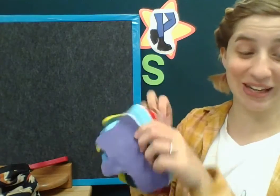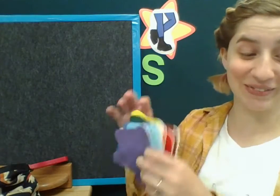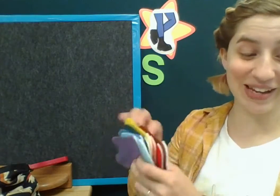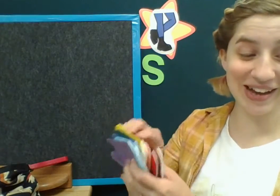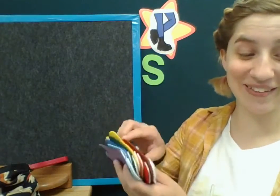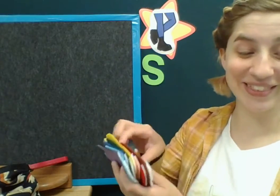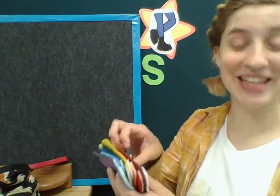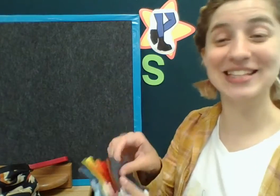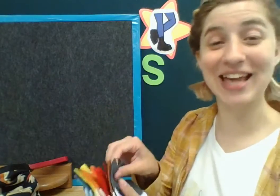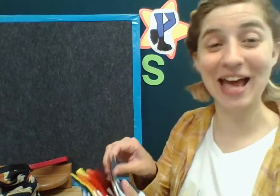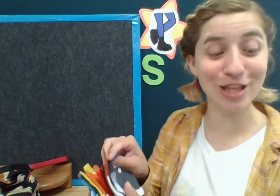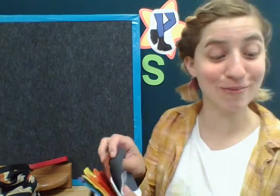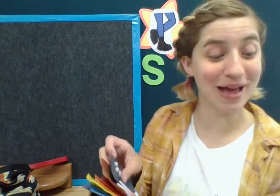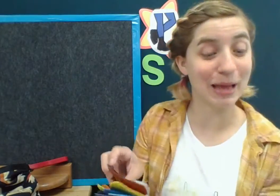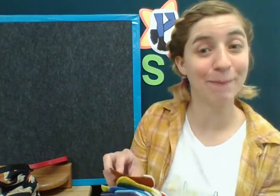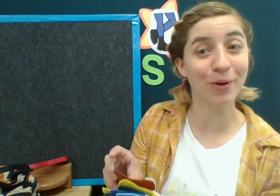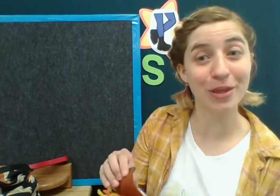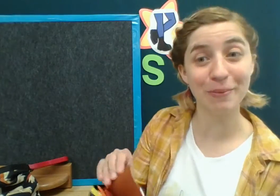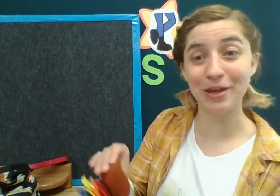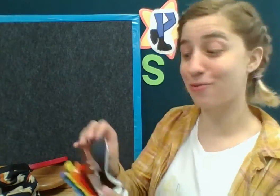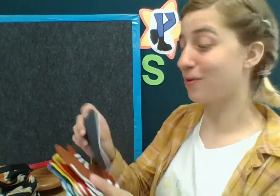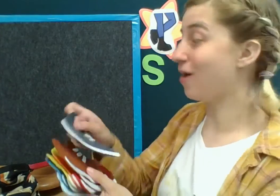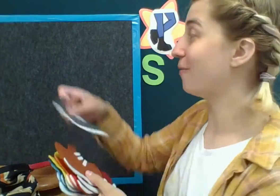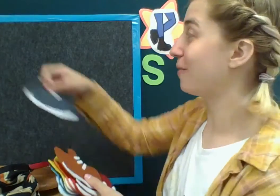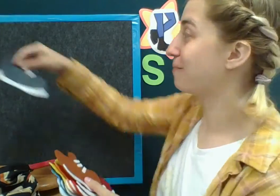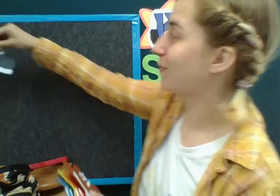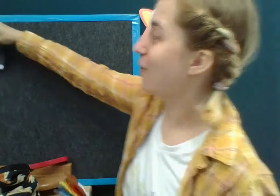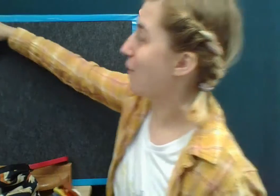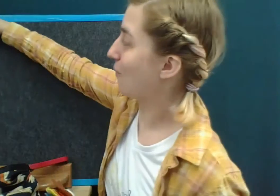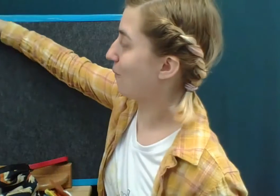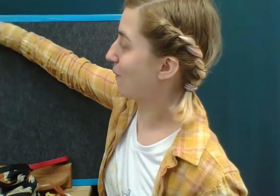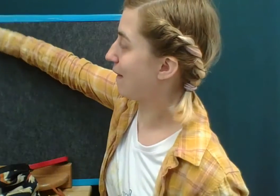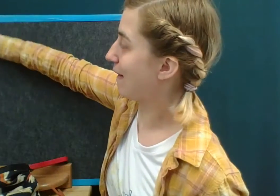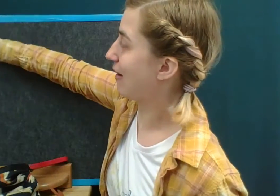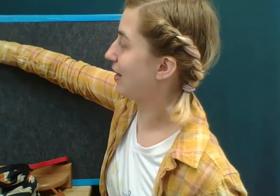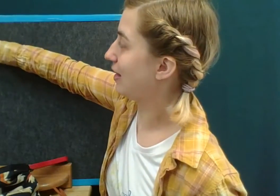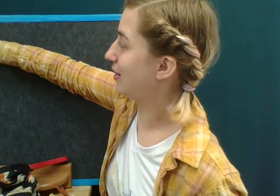here we go. Let's count them as I put them in a row. One,